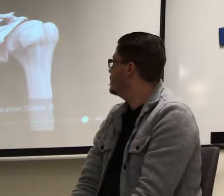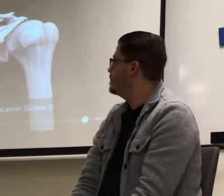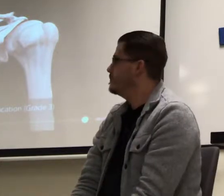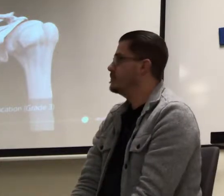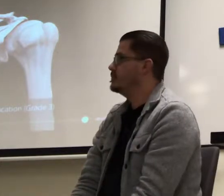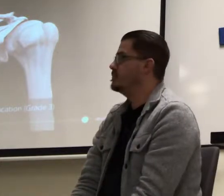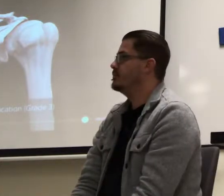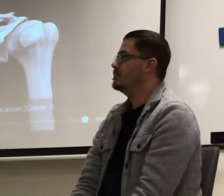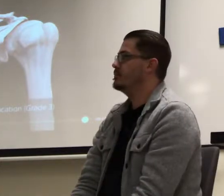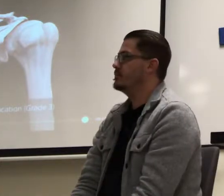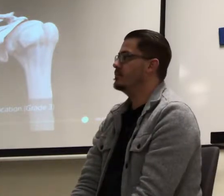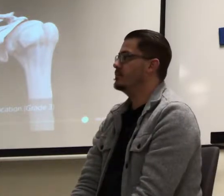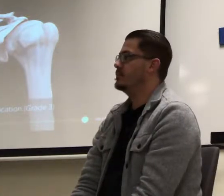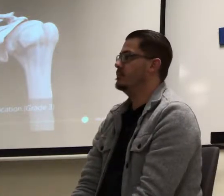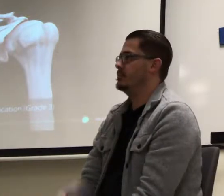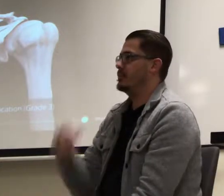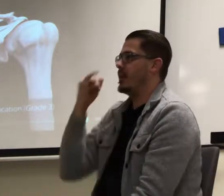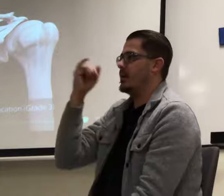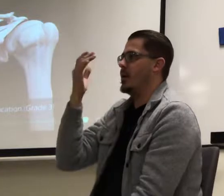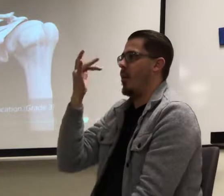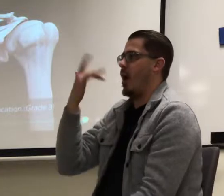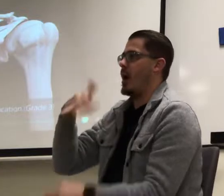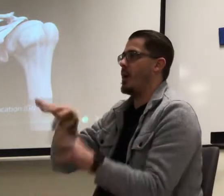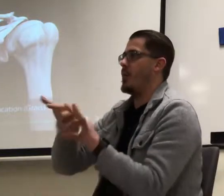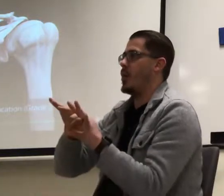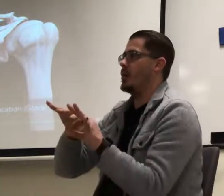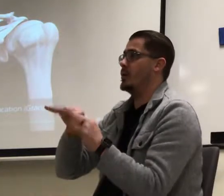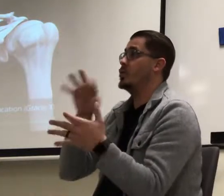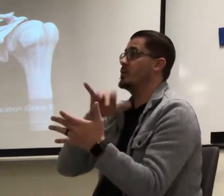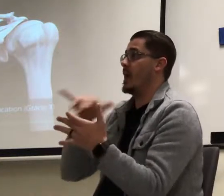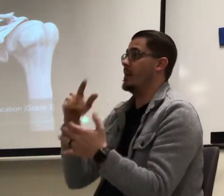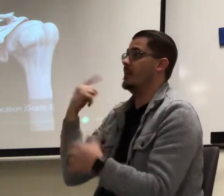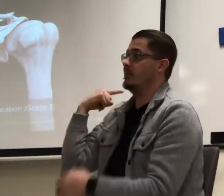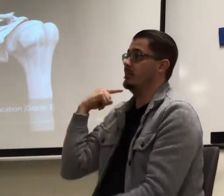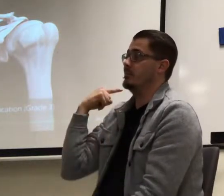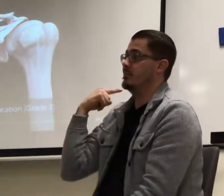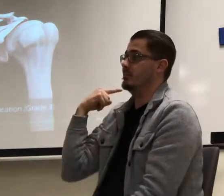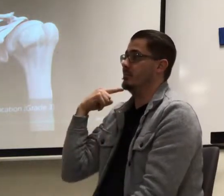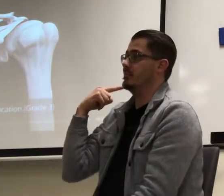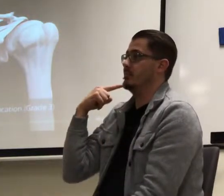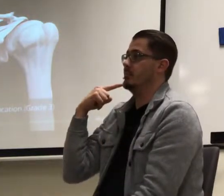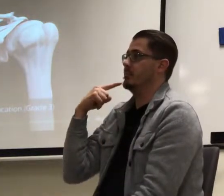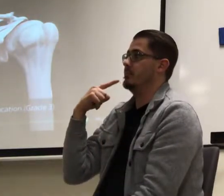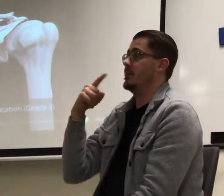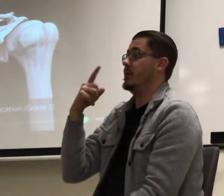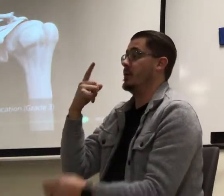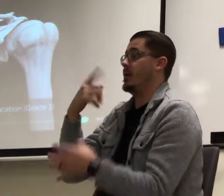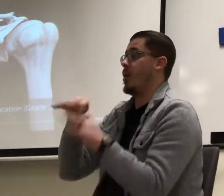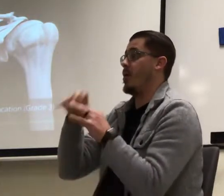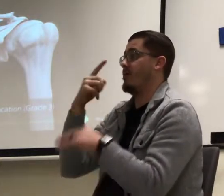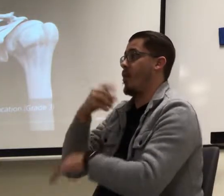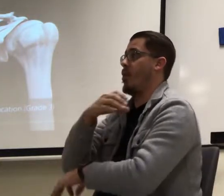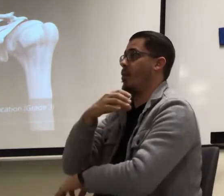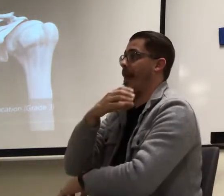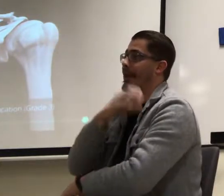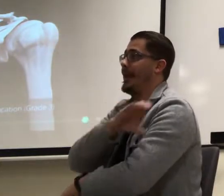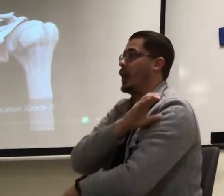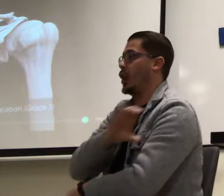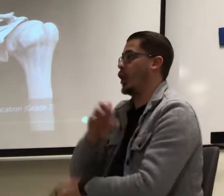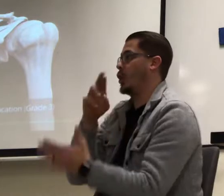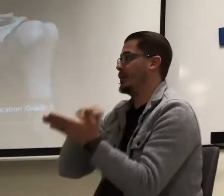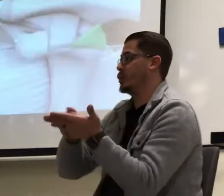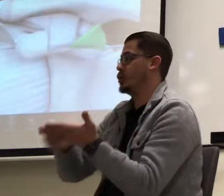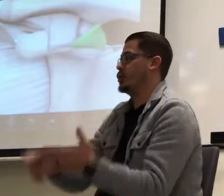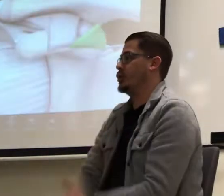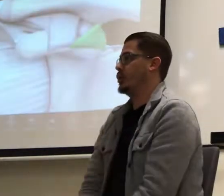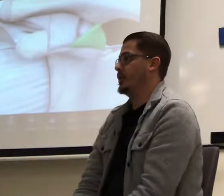To give you an idea why it's important to study these, important clinically. And we'll talk